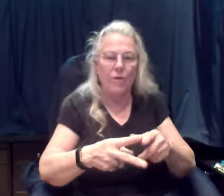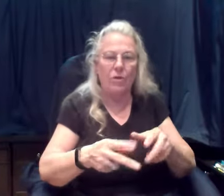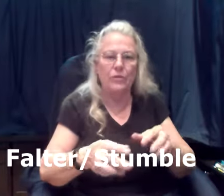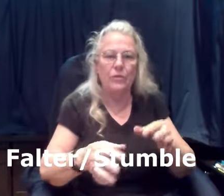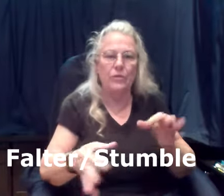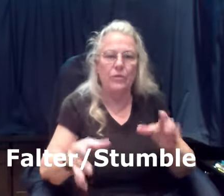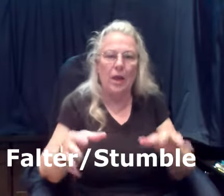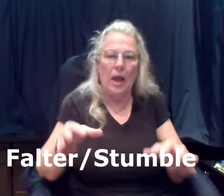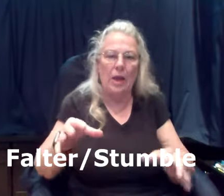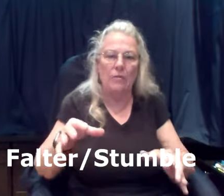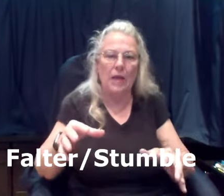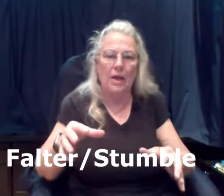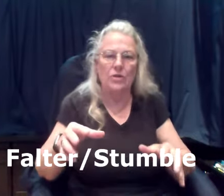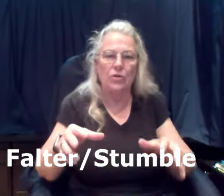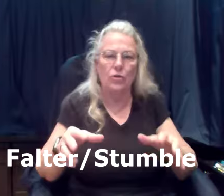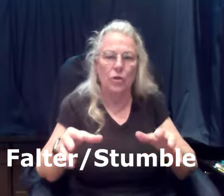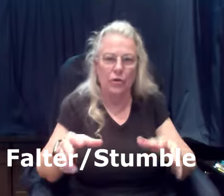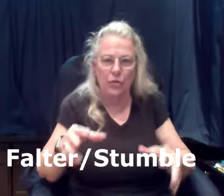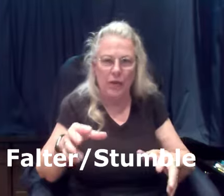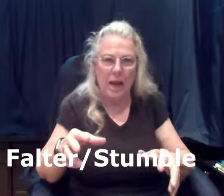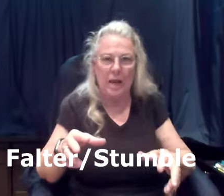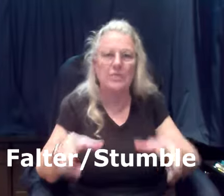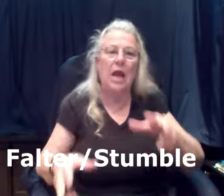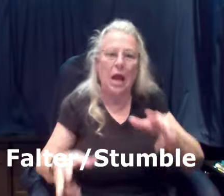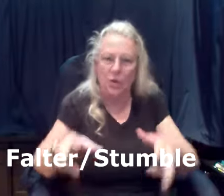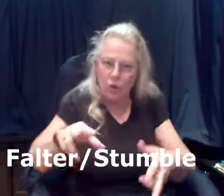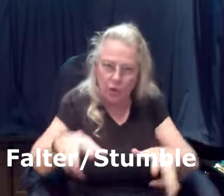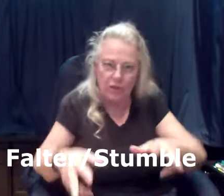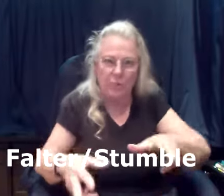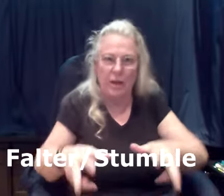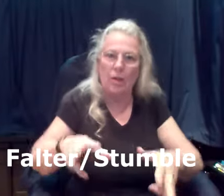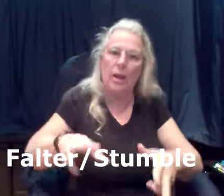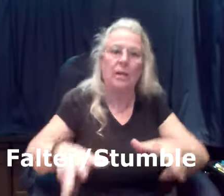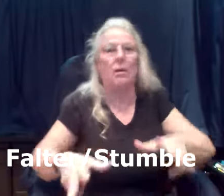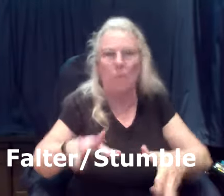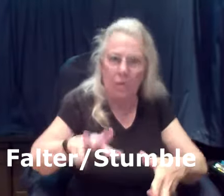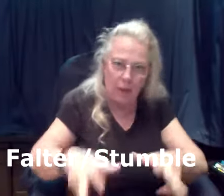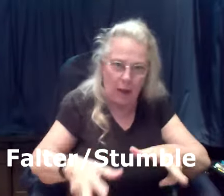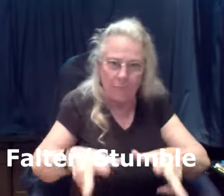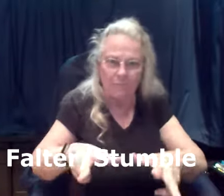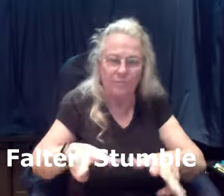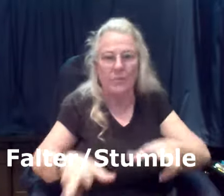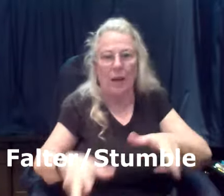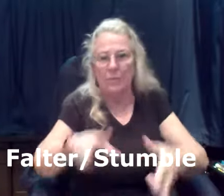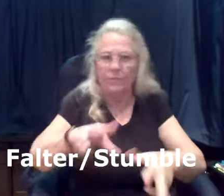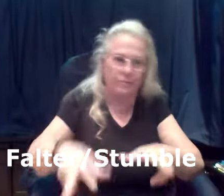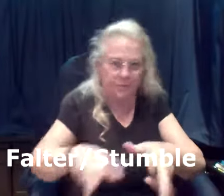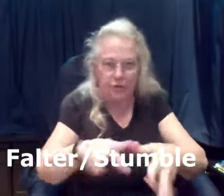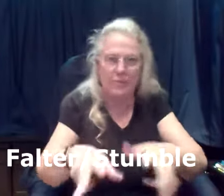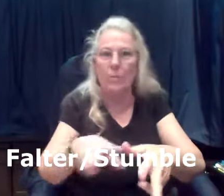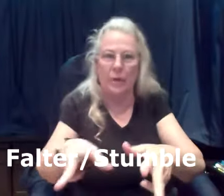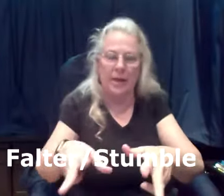falter, and that is your three hands, and you're going to be like, oh, I'm stumbling as I